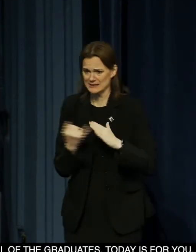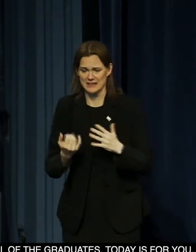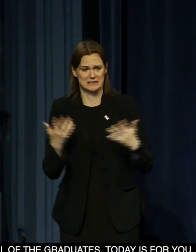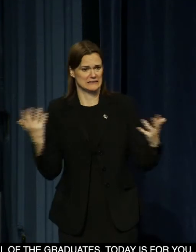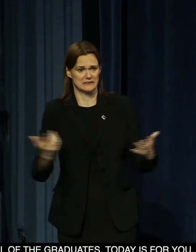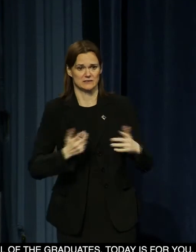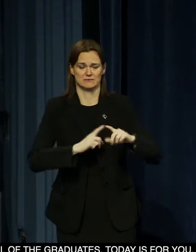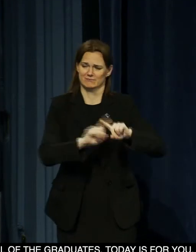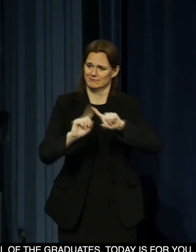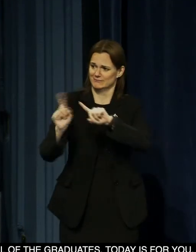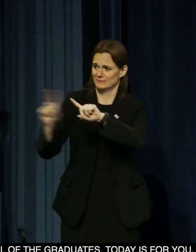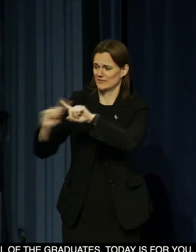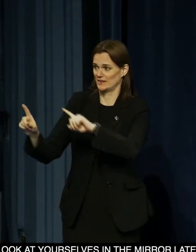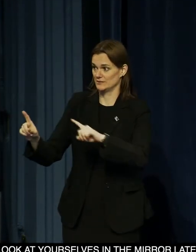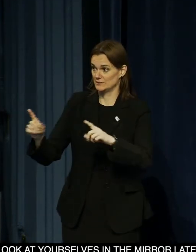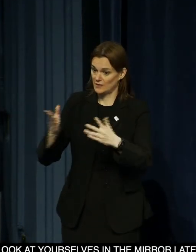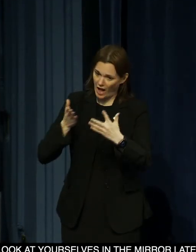Corette Watson.